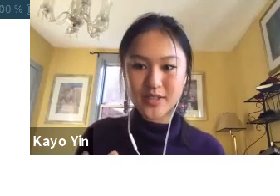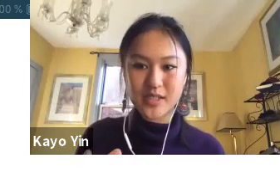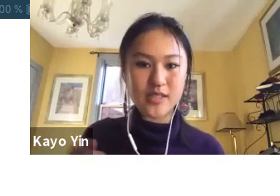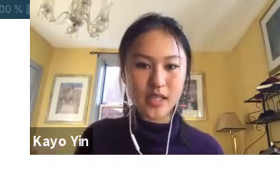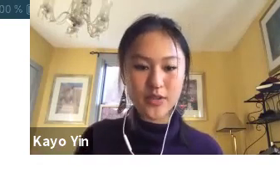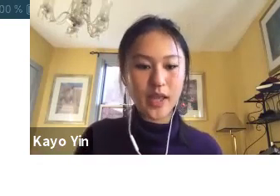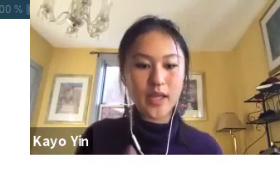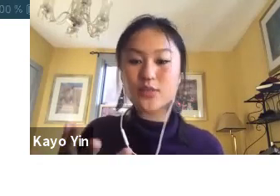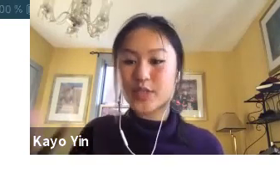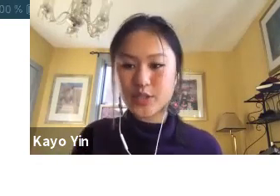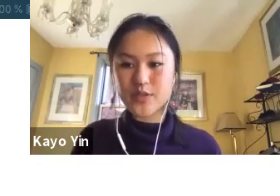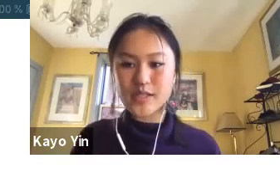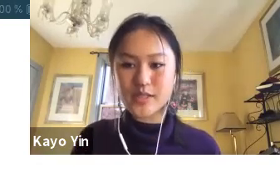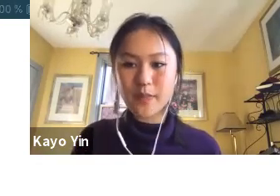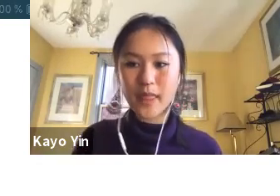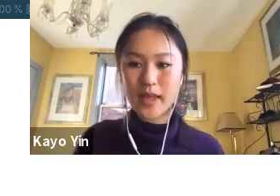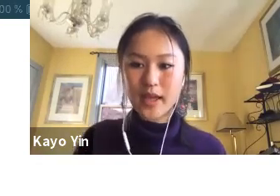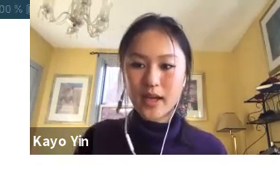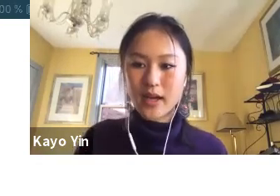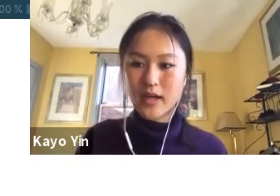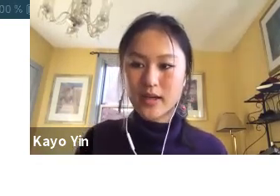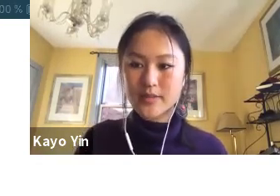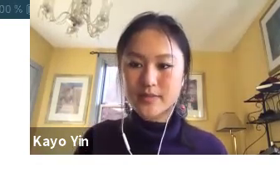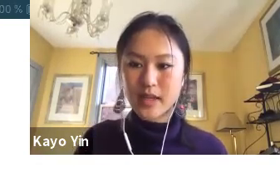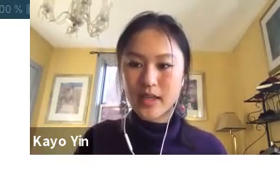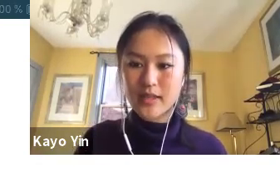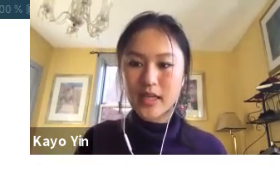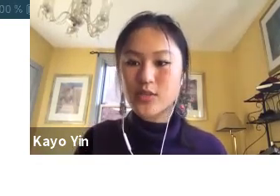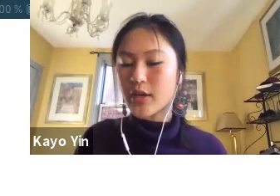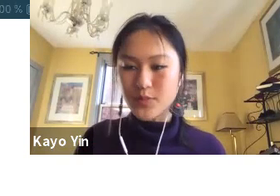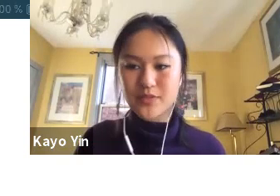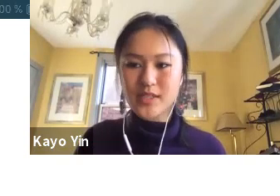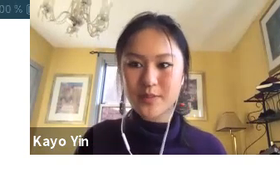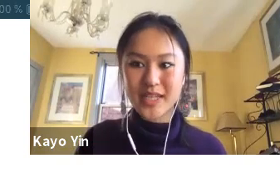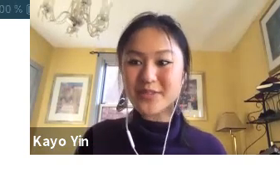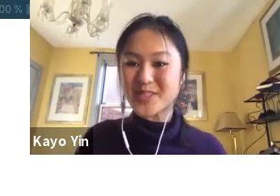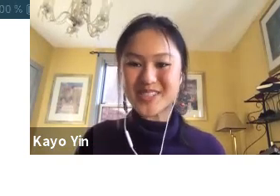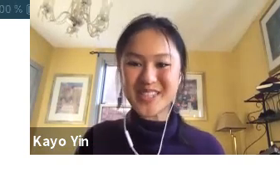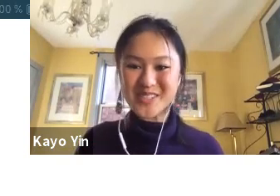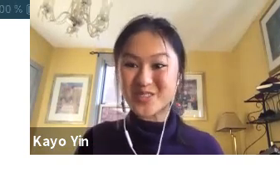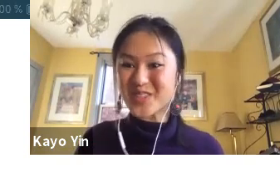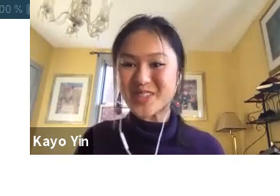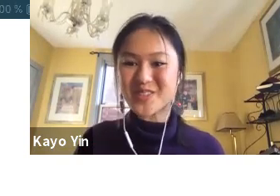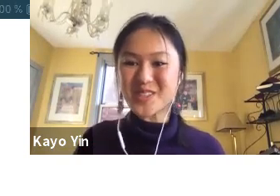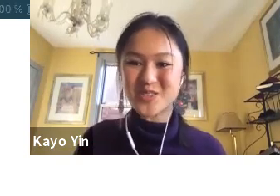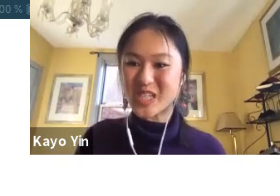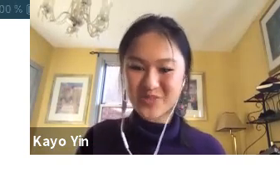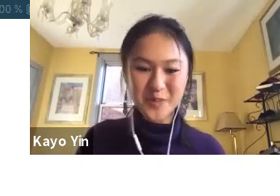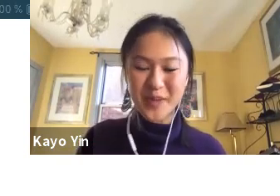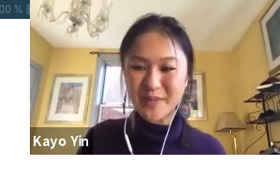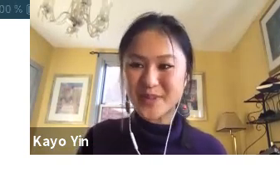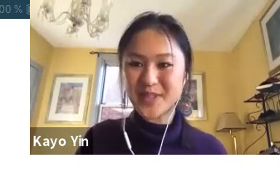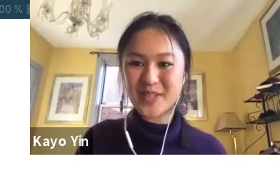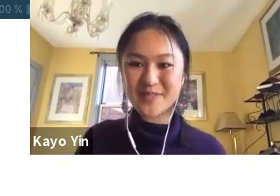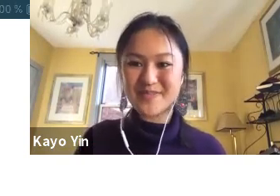self-attention layers instead of any recurrence. And yeah, so I'll briefly explain, but like I really suggest you to read the original